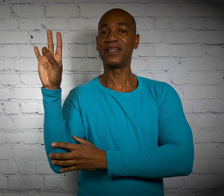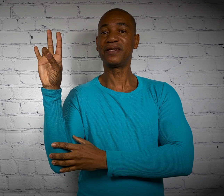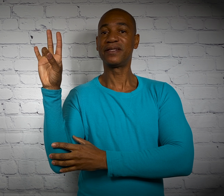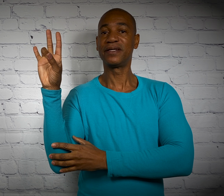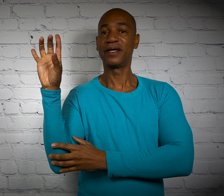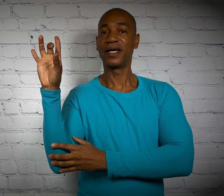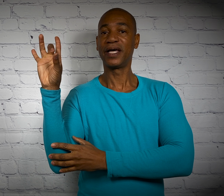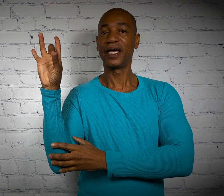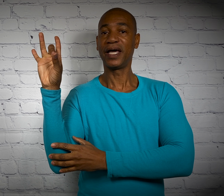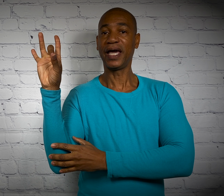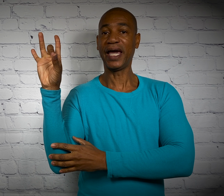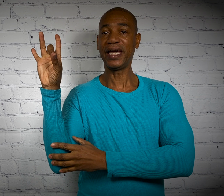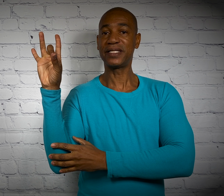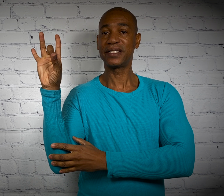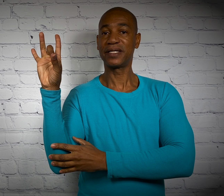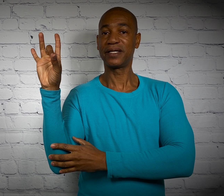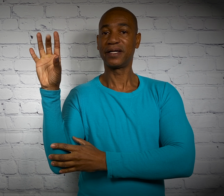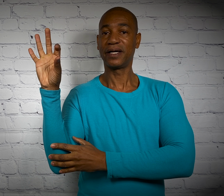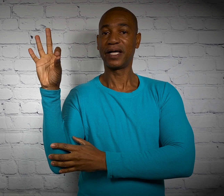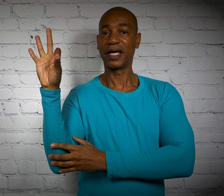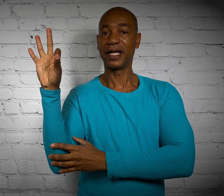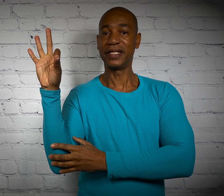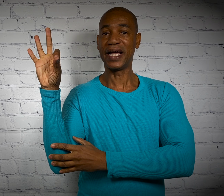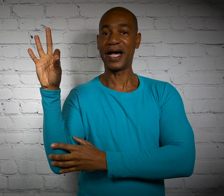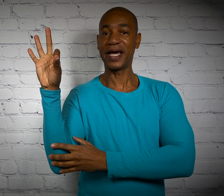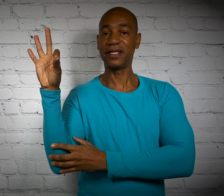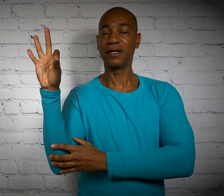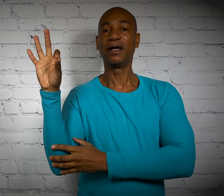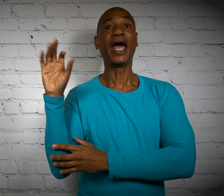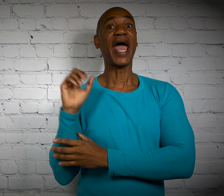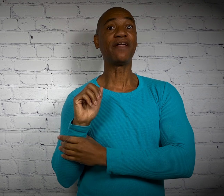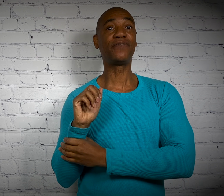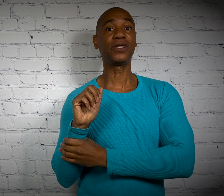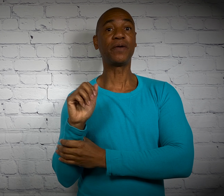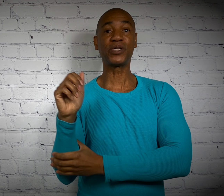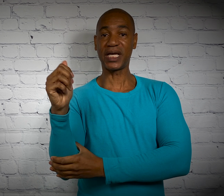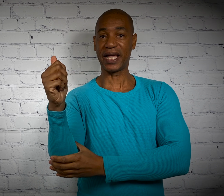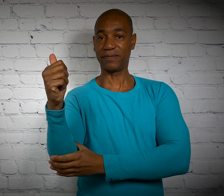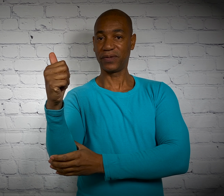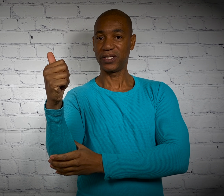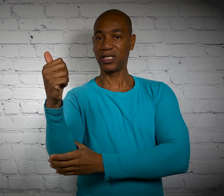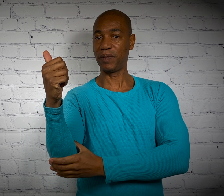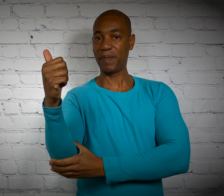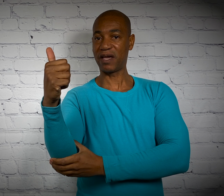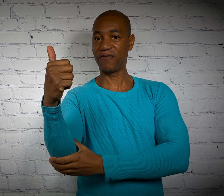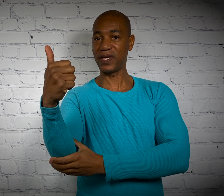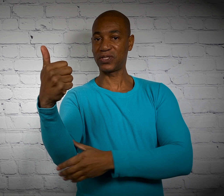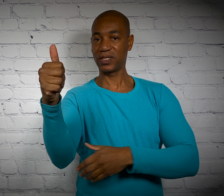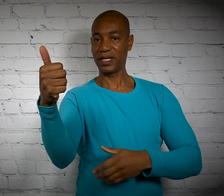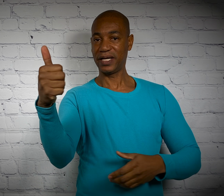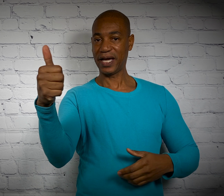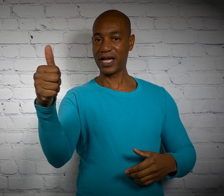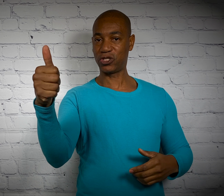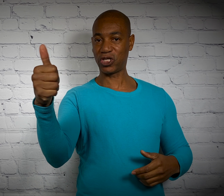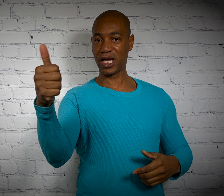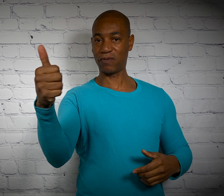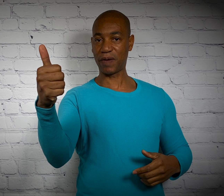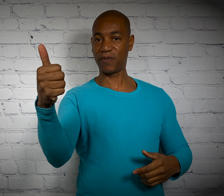7, 8, 9, and for the number 10, simply make a fist and shake it right before